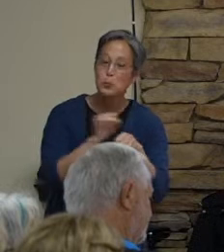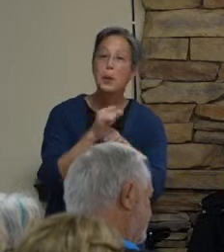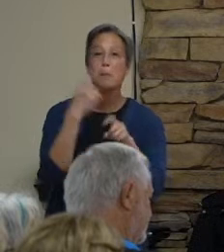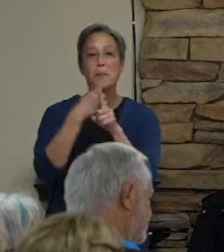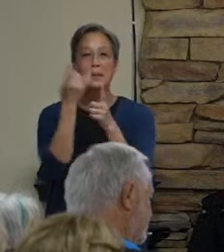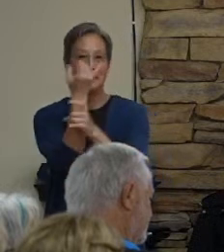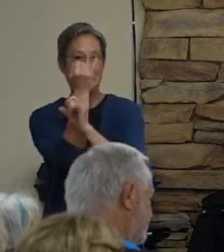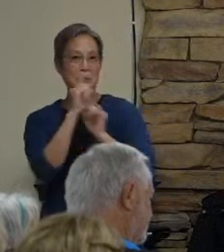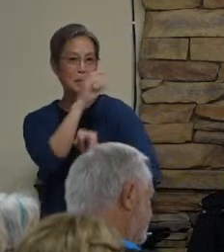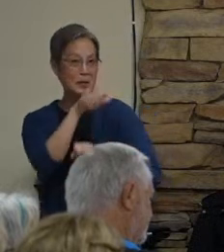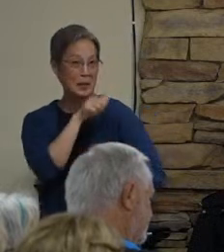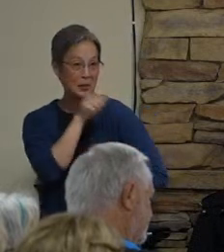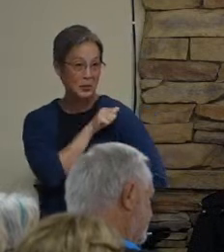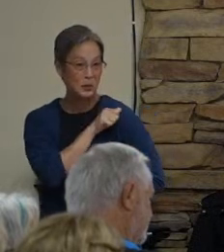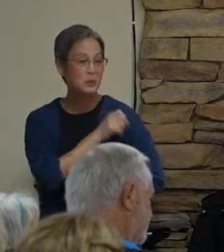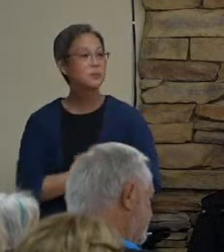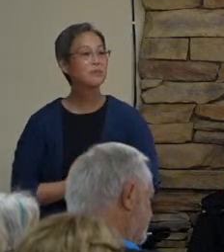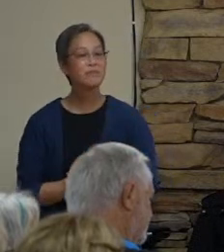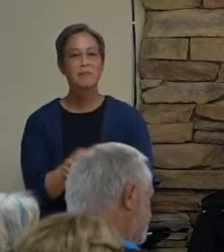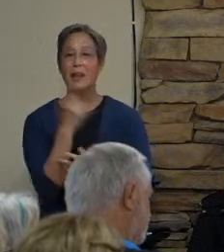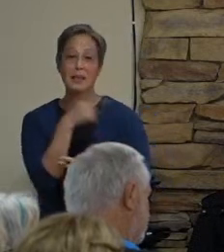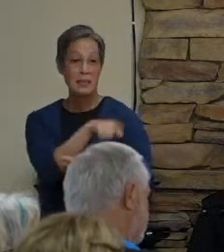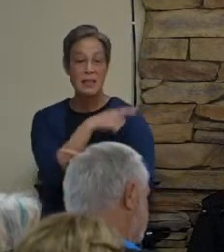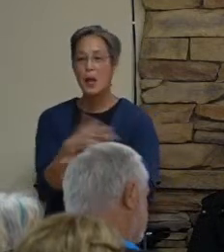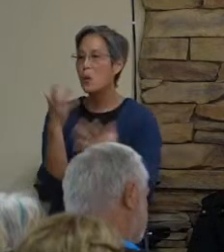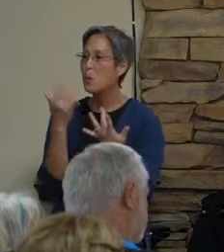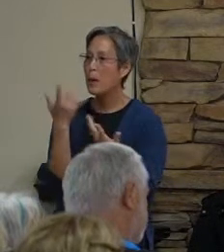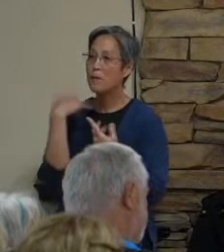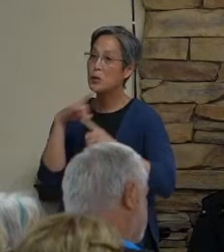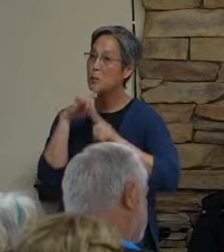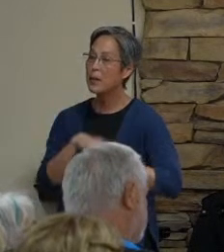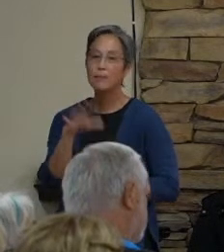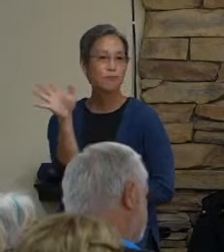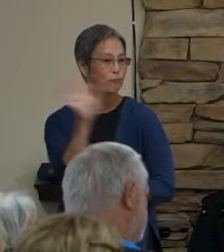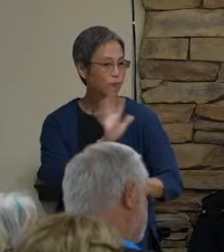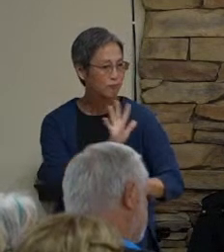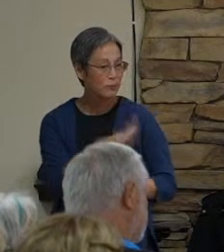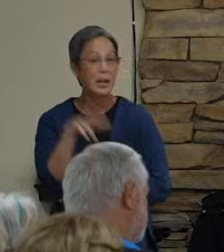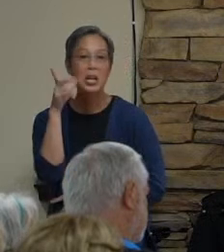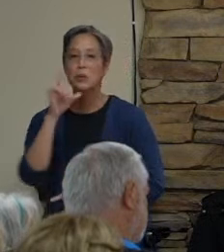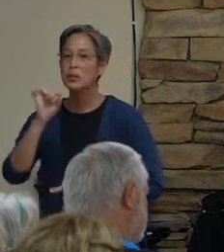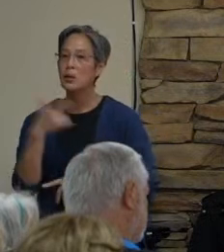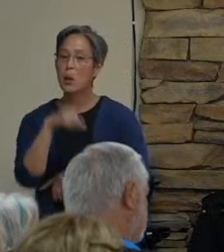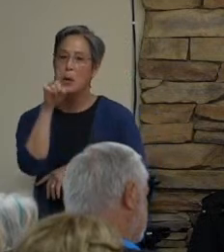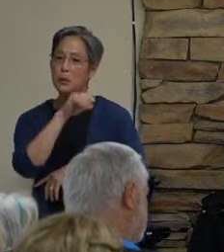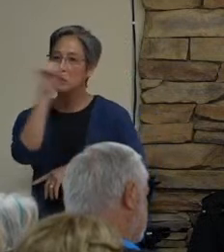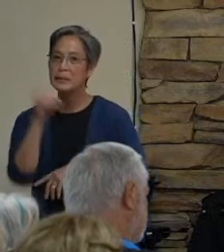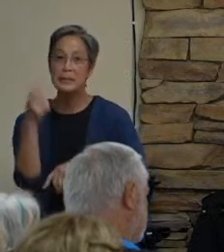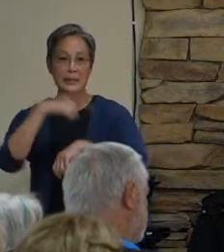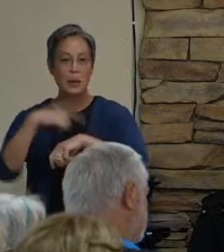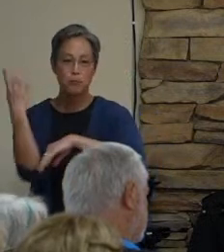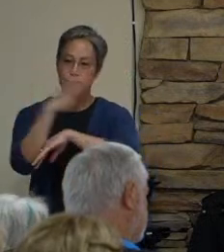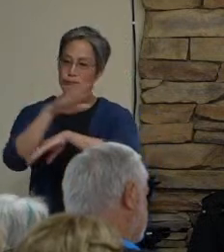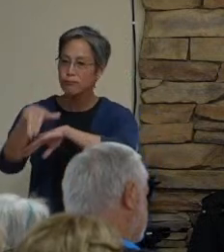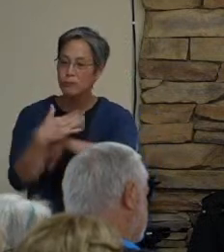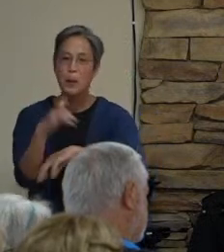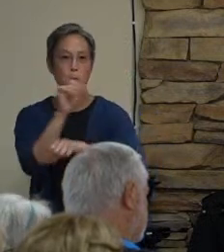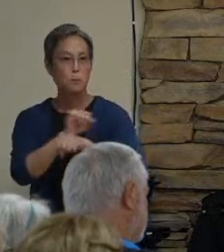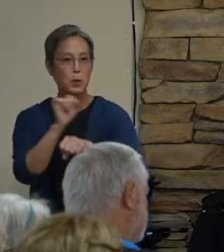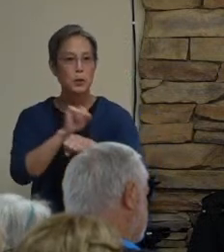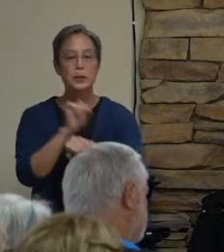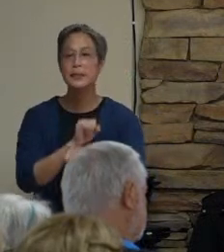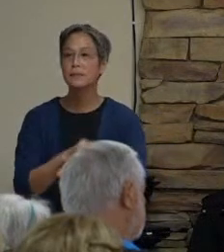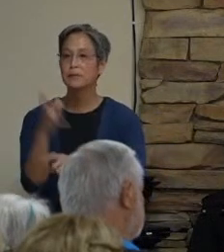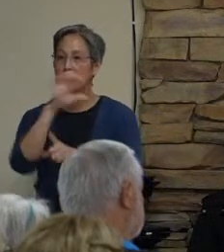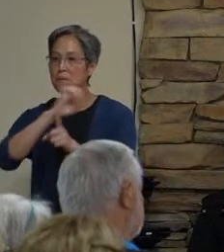attitudes. Rather than waiting for their handler to give them direction, a hearing dog is working 100% of the time, scanning